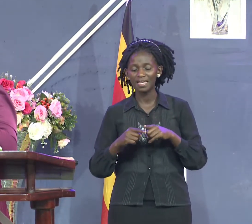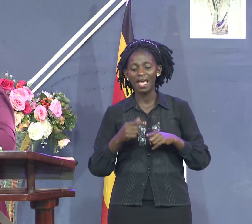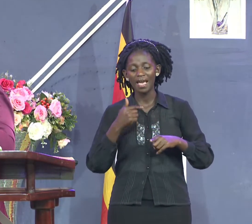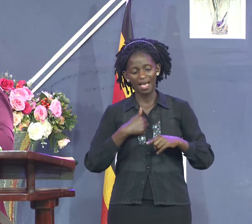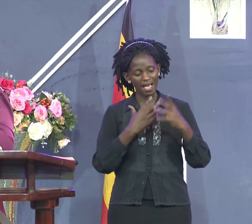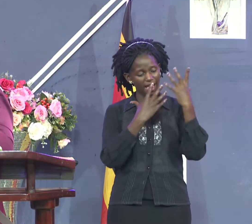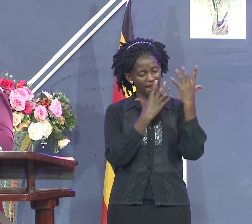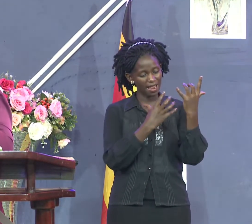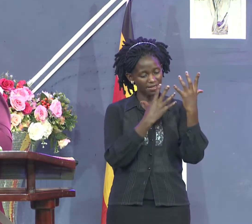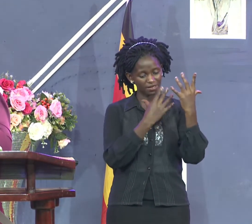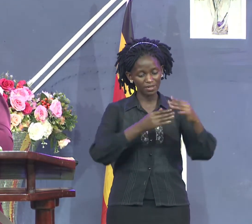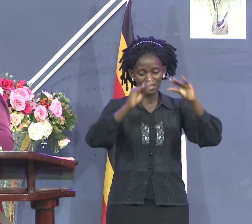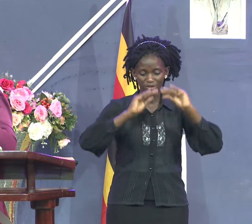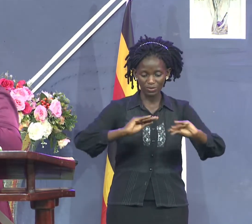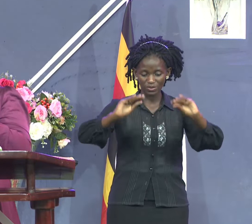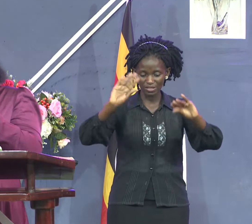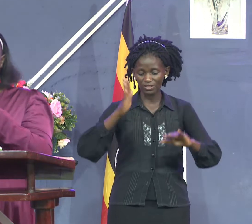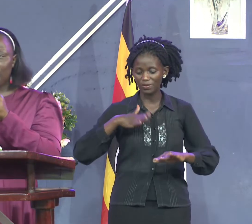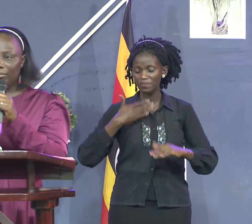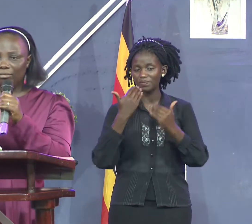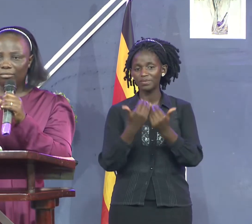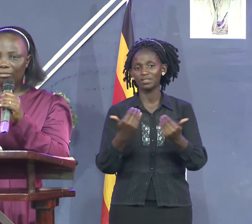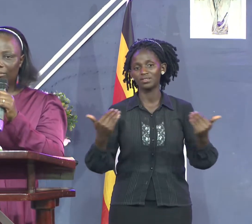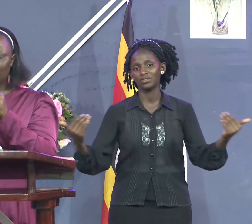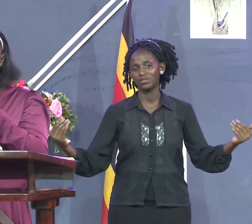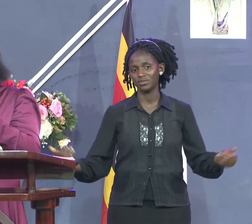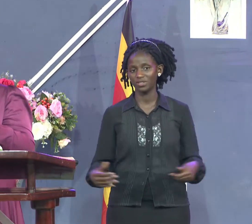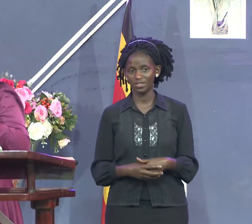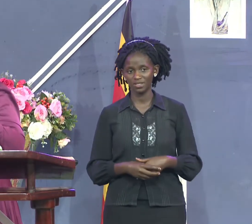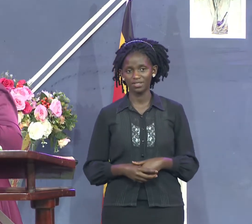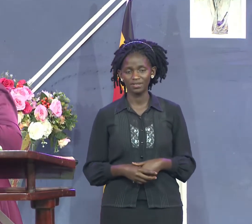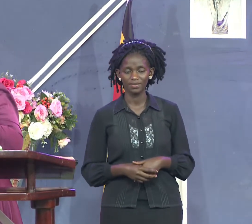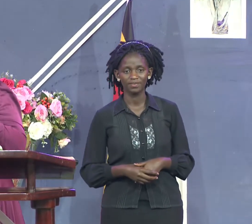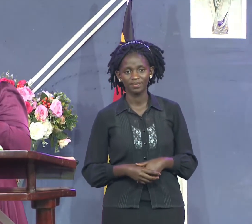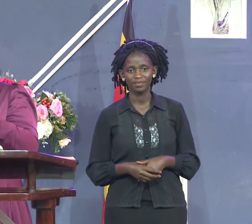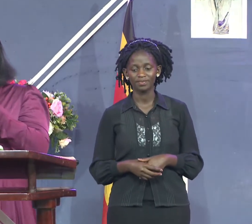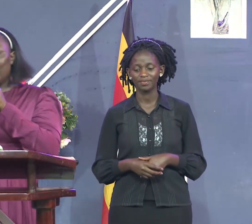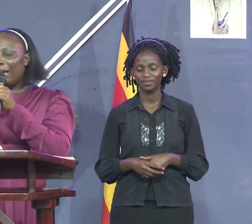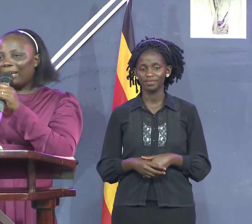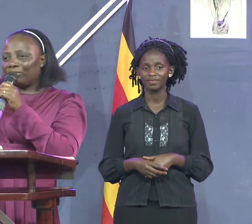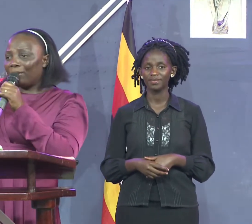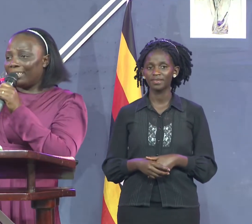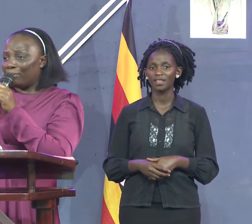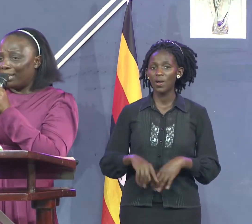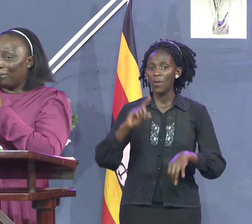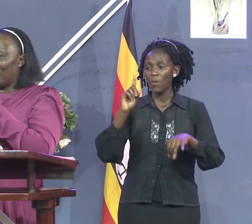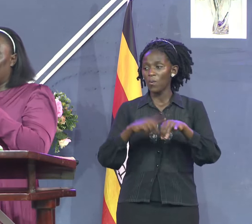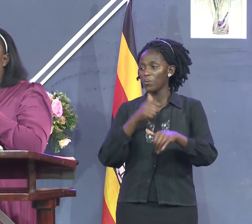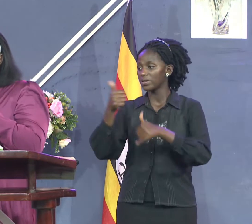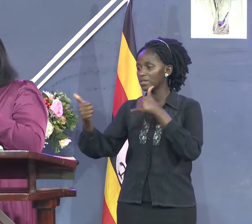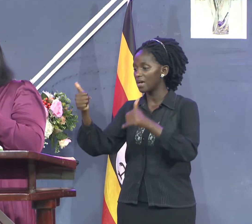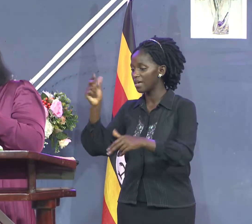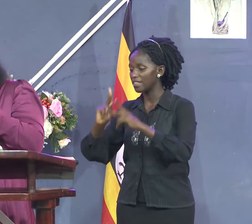nga mbitendeka abaana bange. Yet I'm expected to be training my children of the same things. Ng'abantu abali ebbali